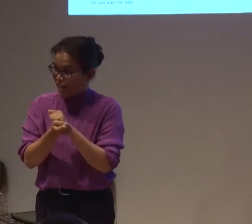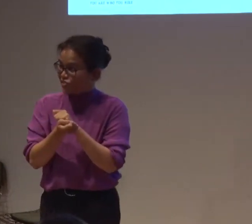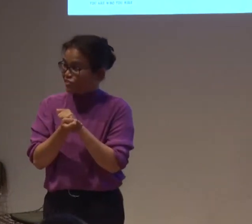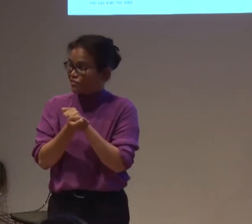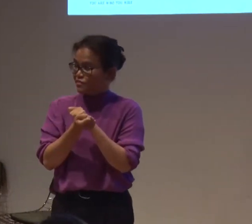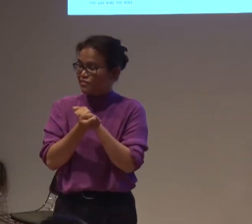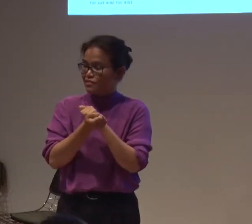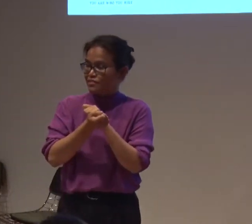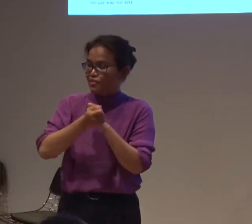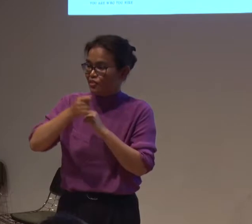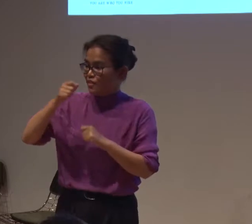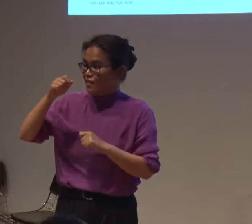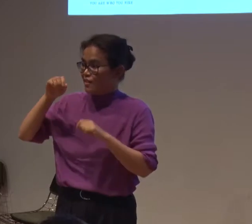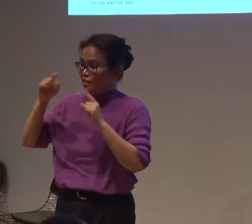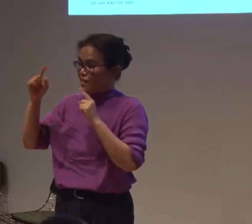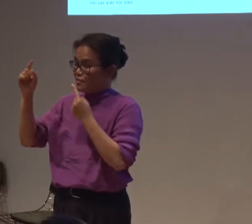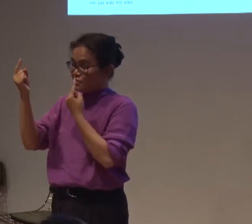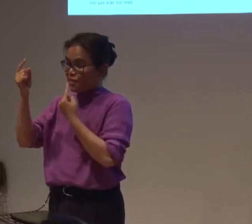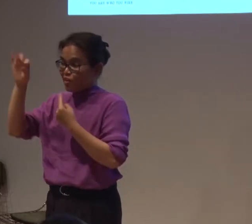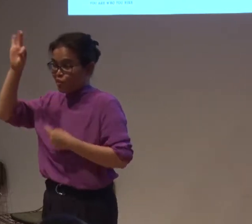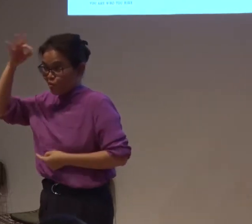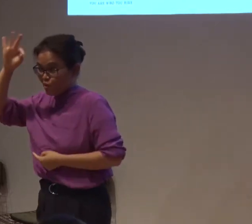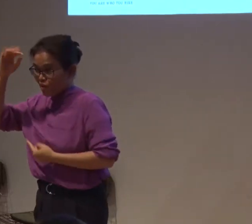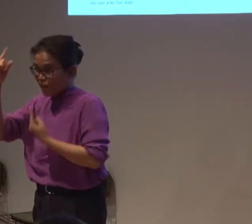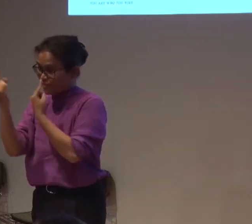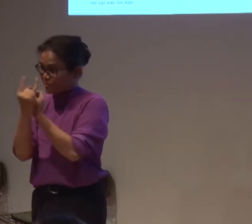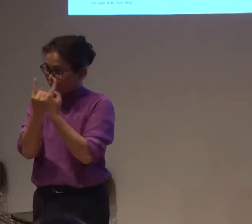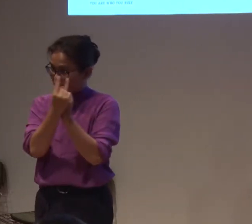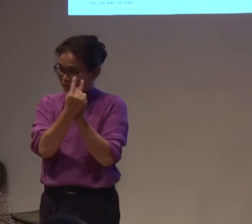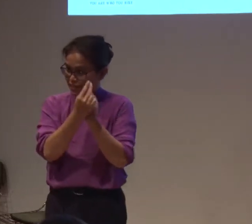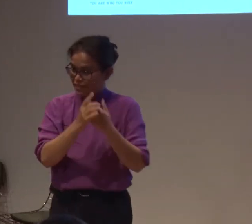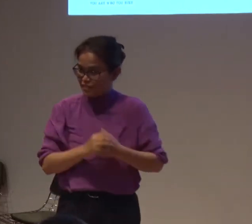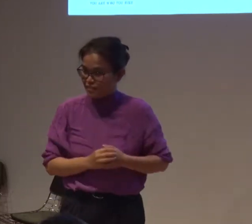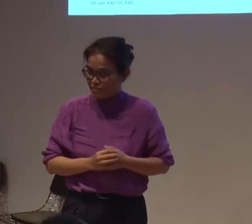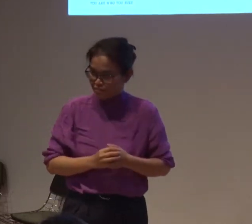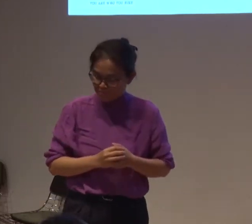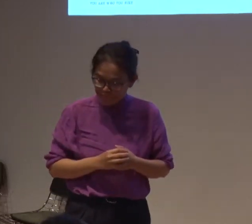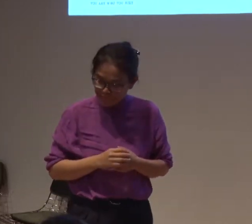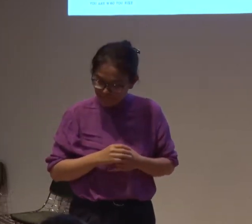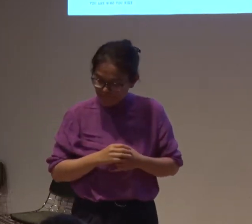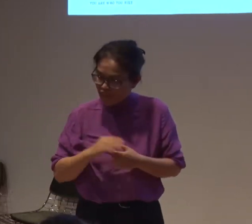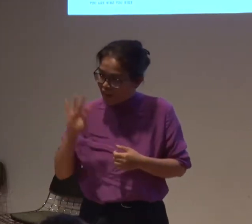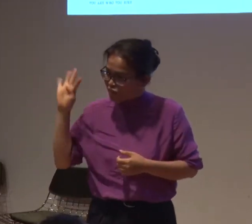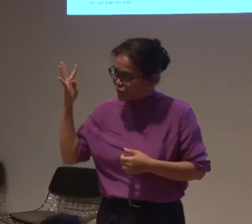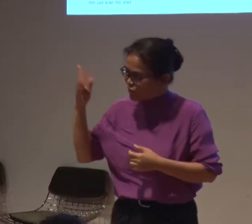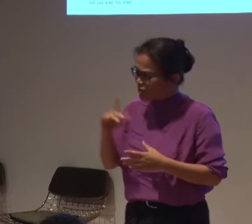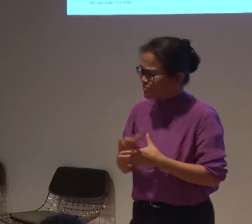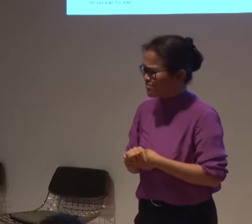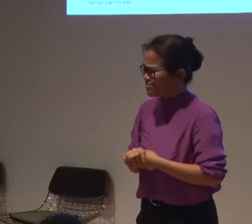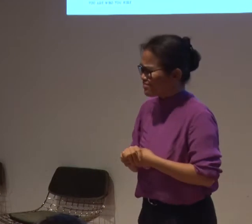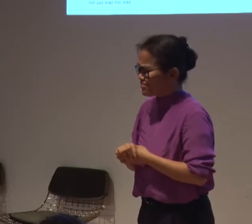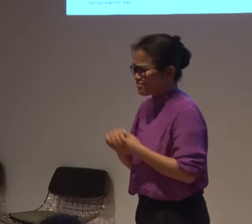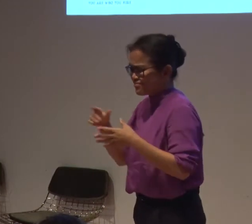eyes for them and be the change. So, you change and learn and meet people,